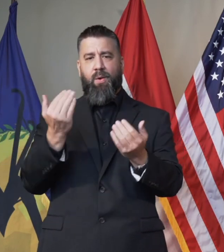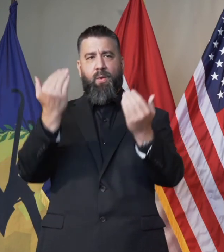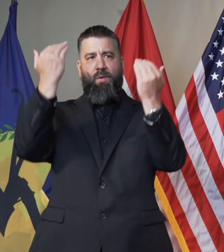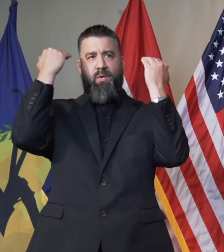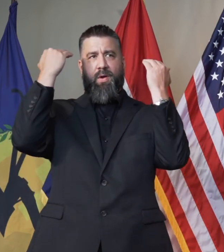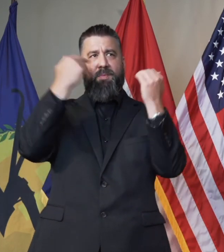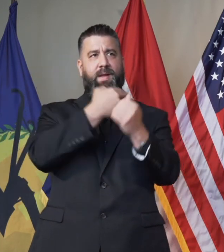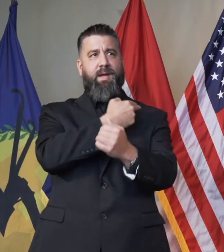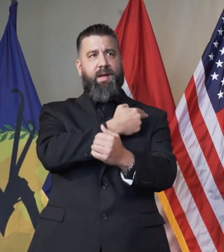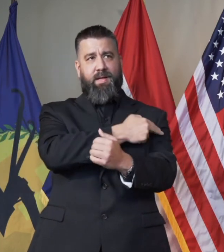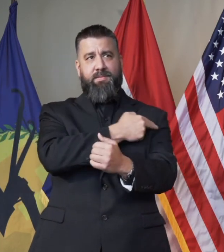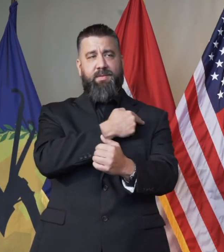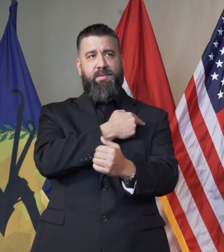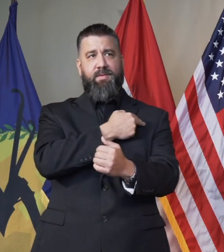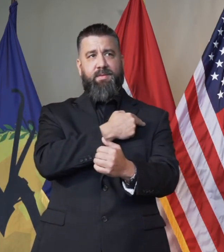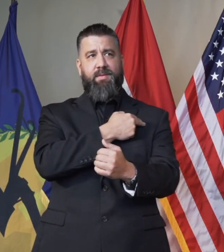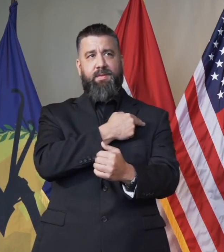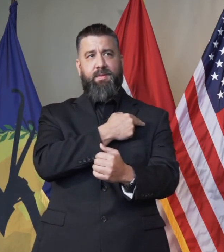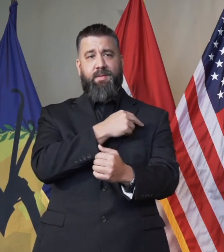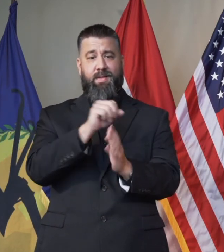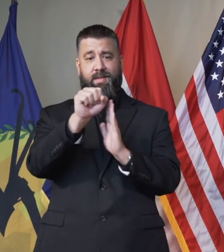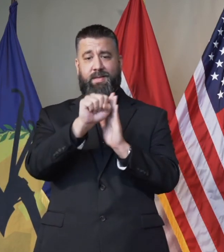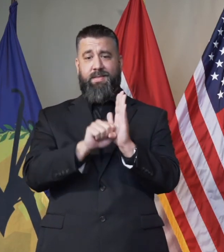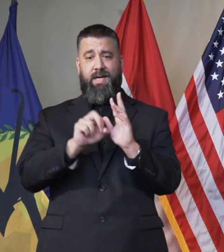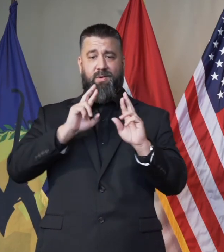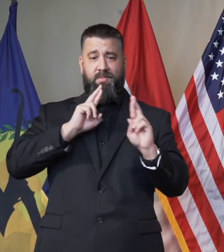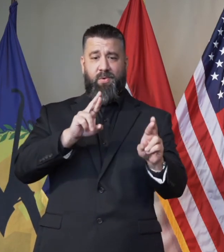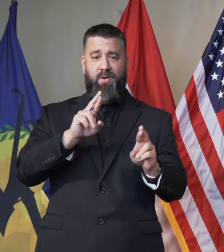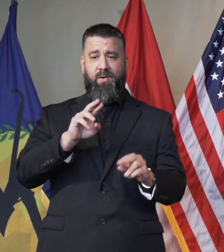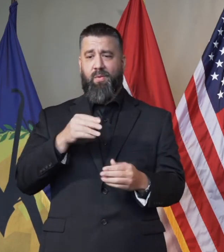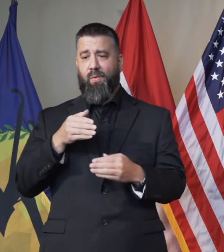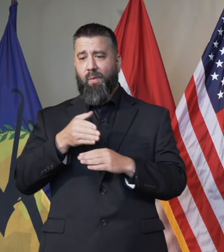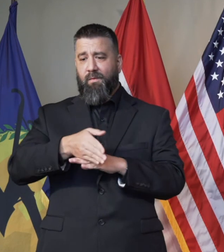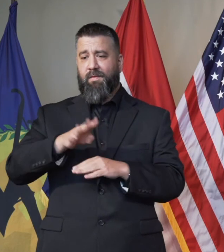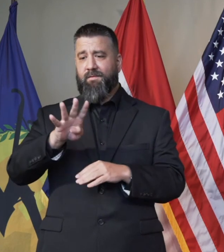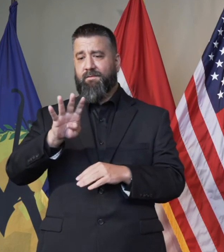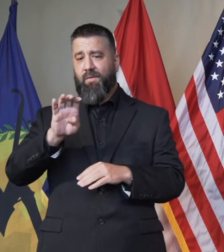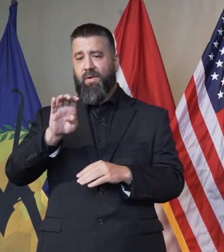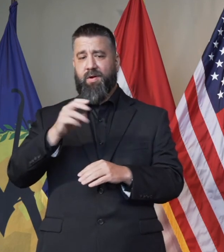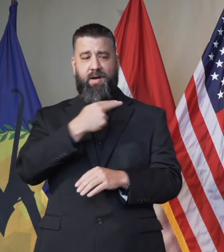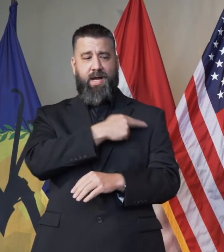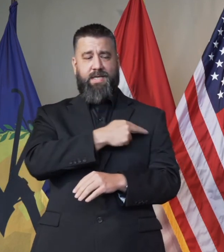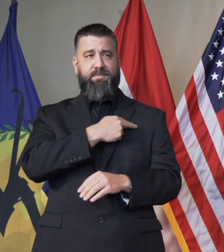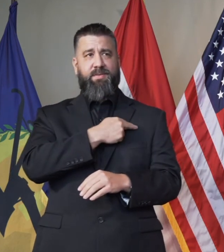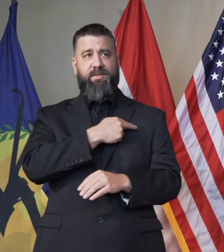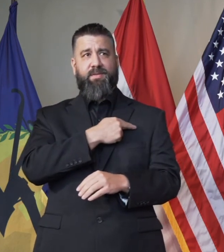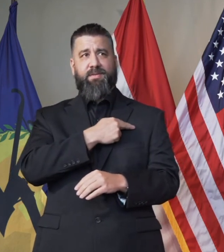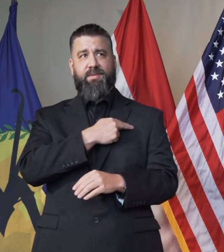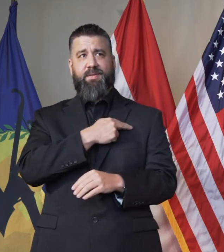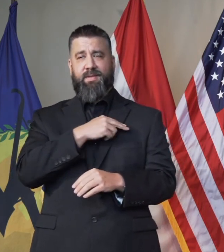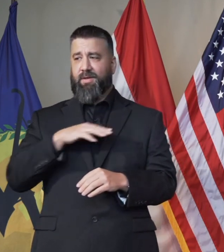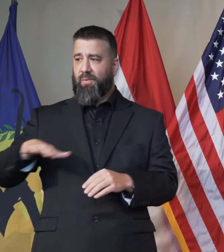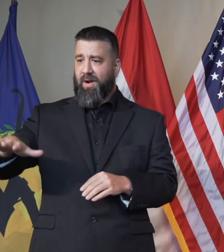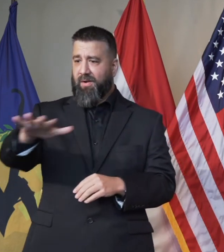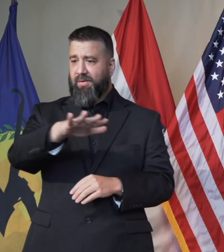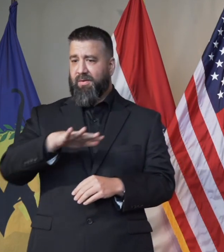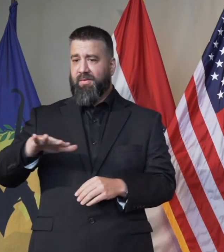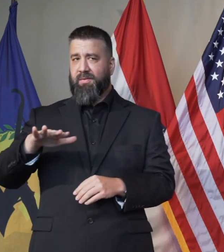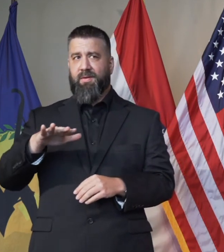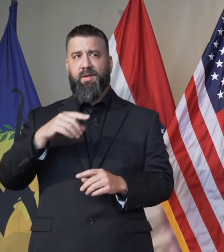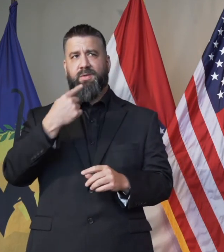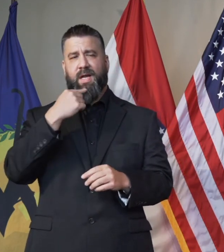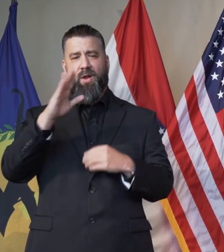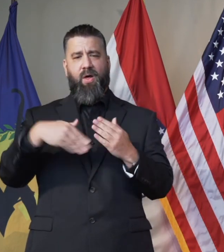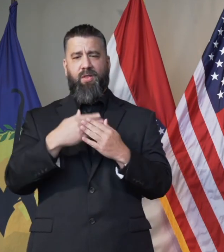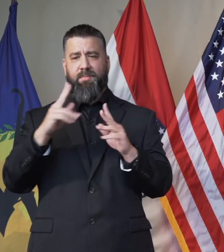that almost 400 hospitalizations in the St. Louis region. You mentioned that those aren't all from St. Louis. Does it matter that they're